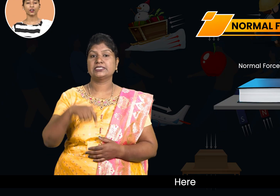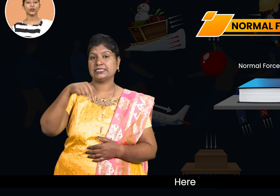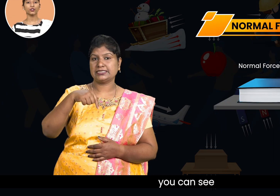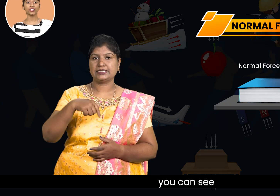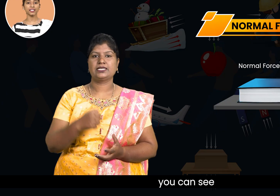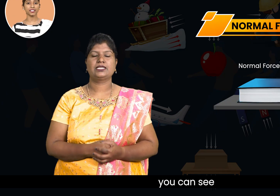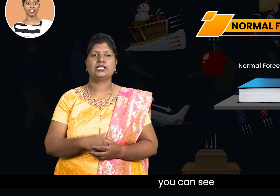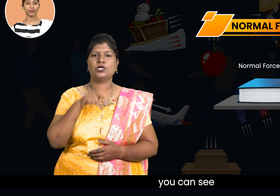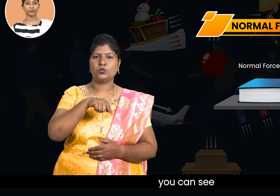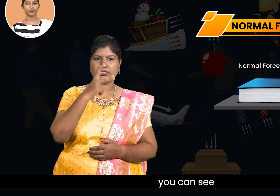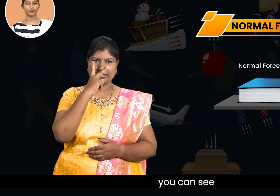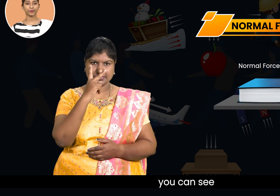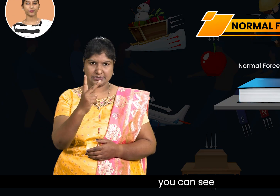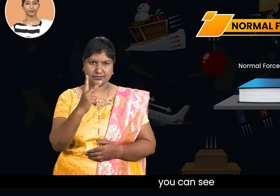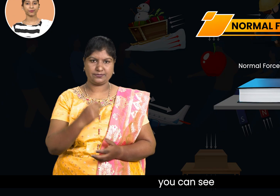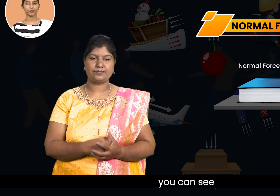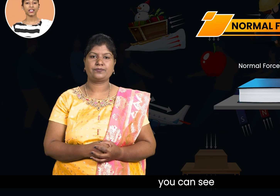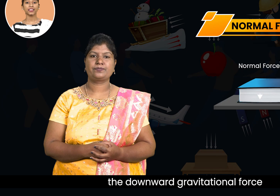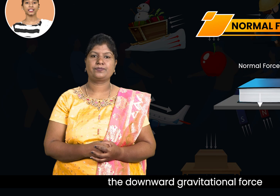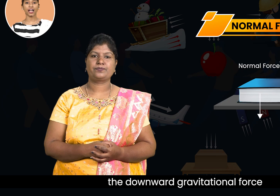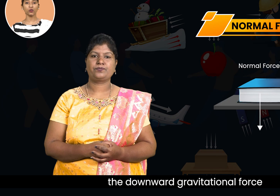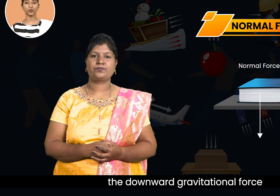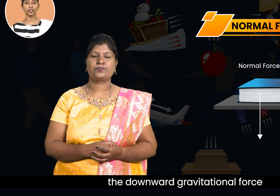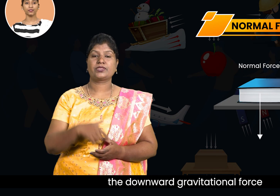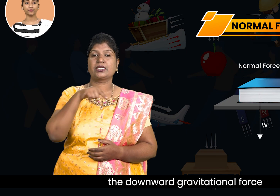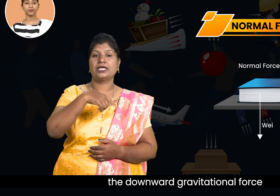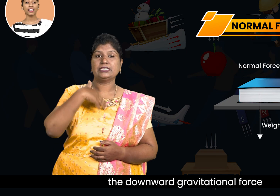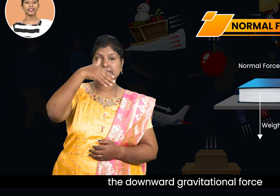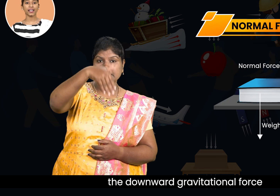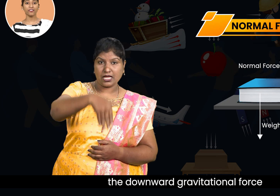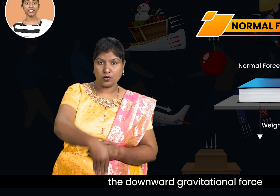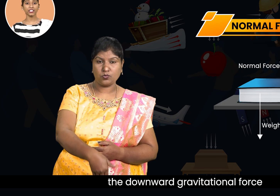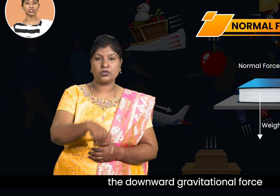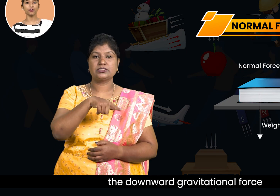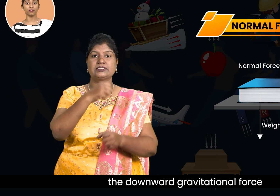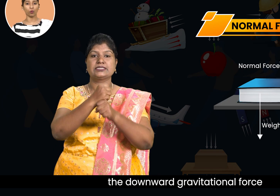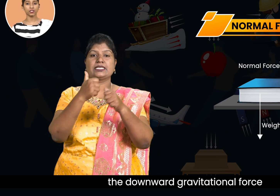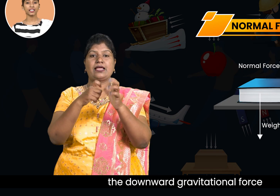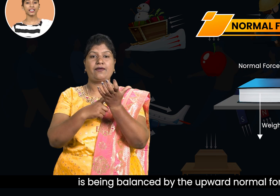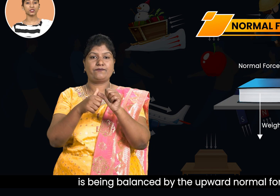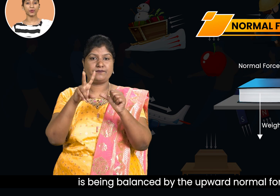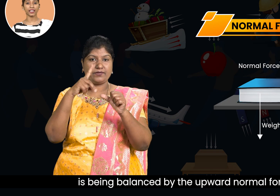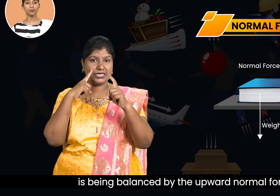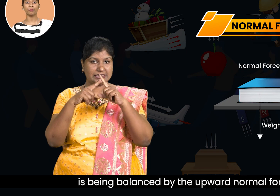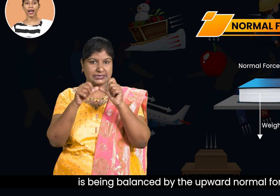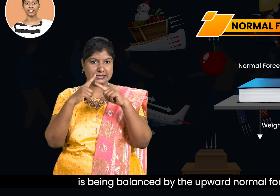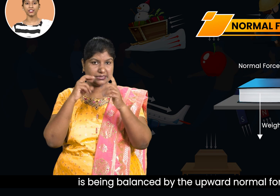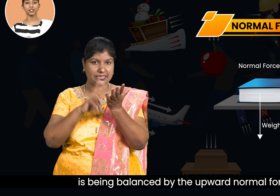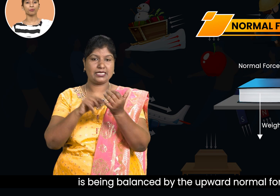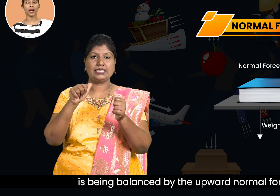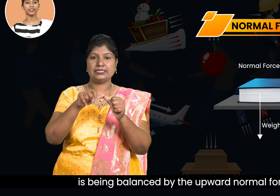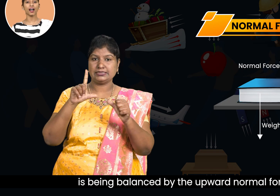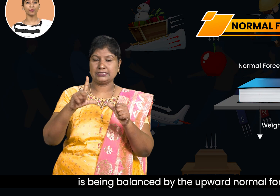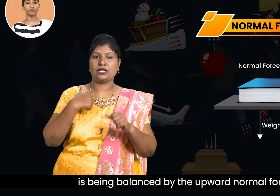Here you can see the downward gravitational force is being